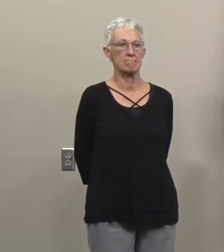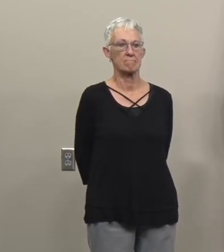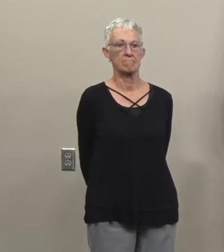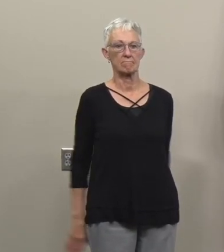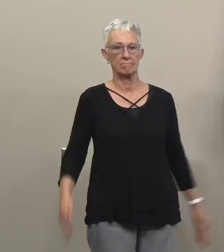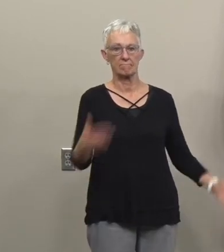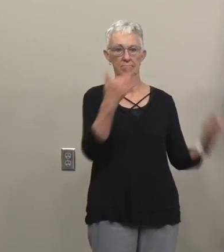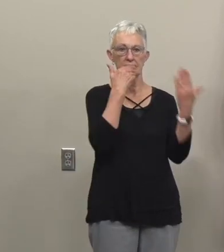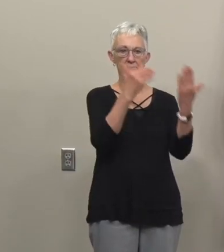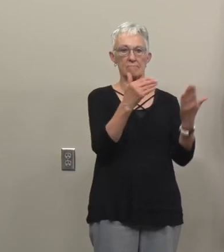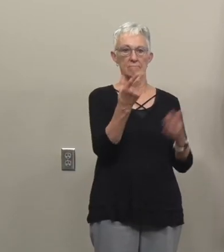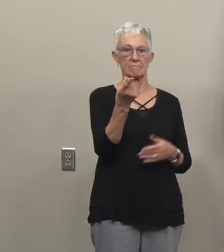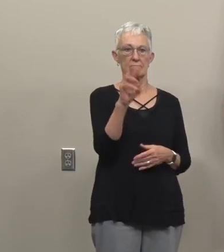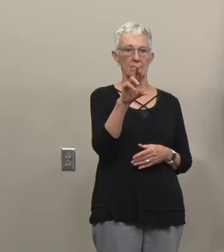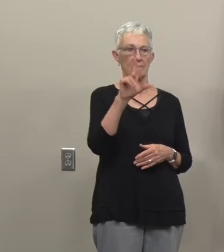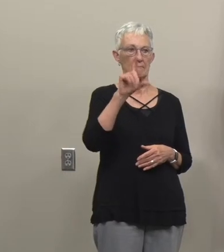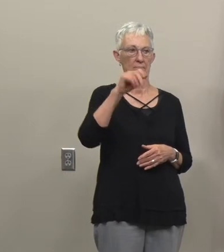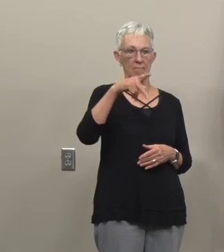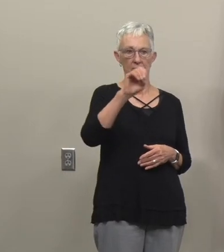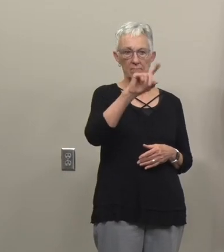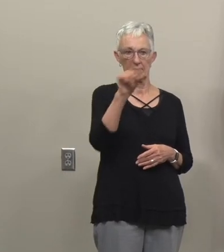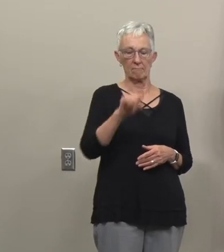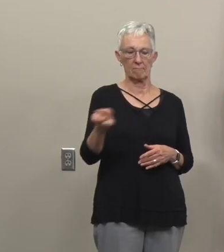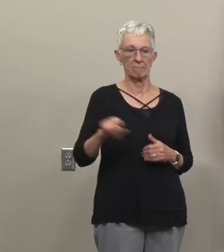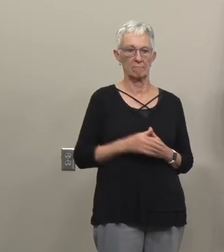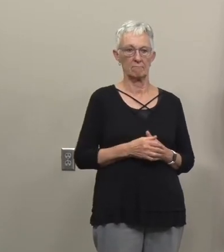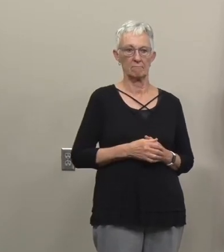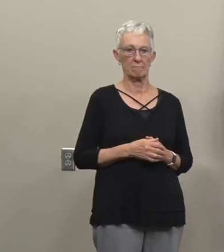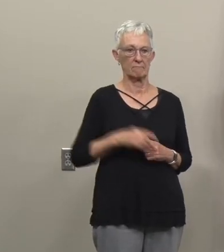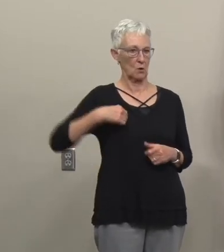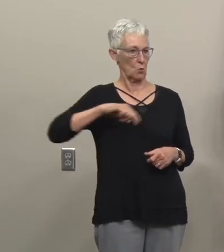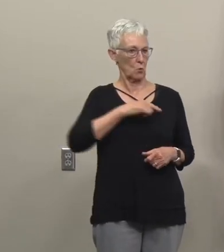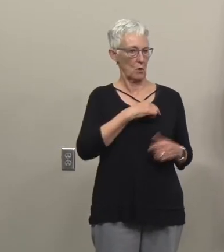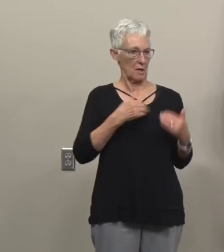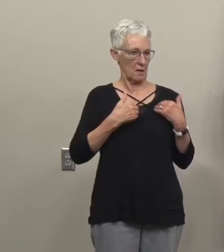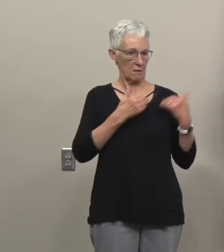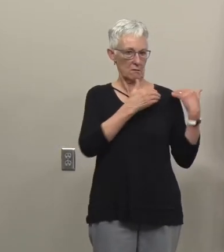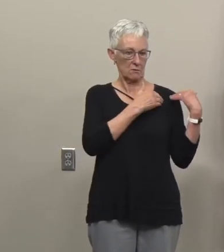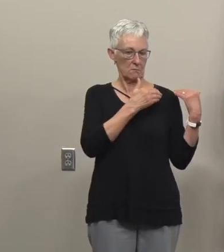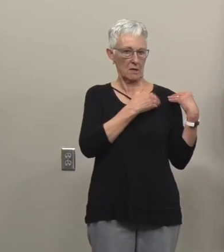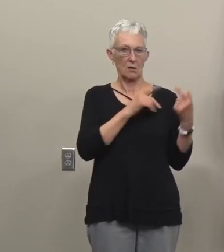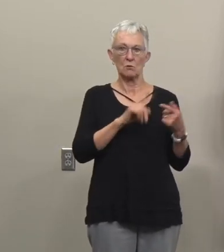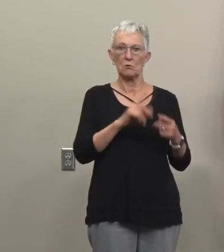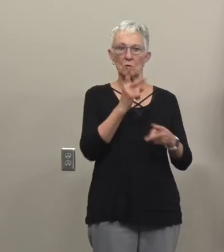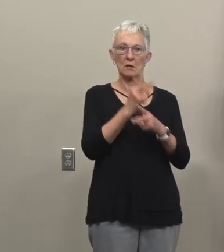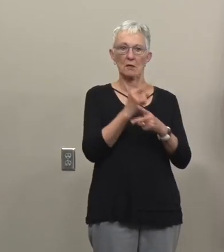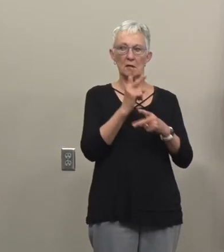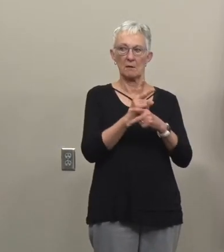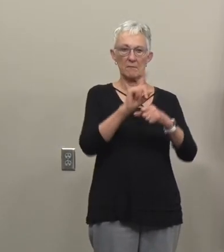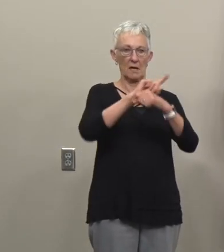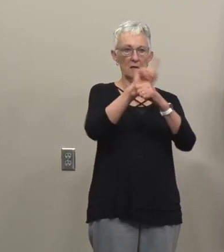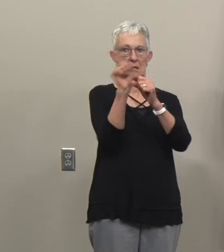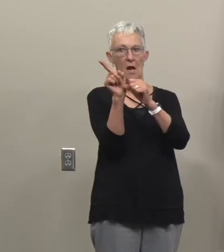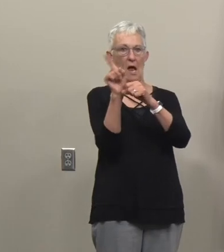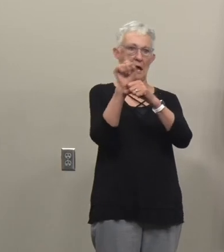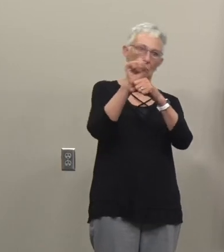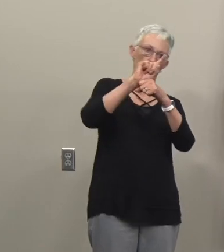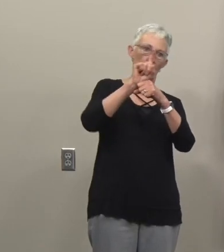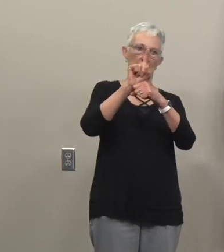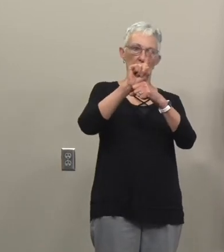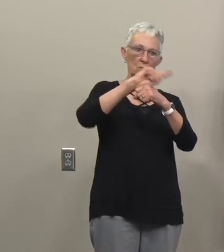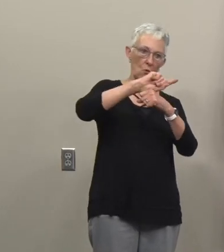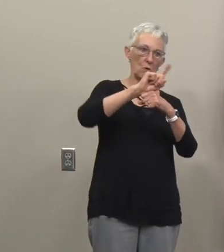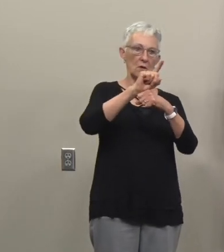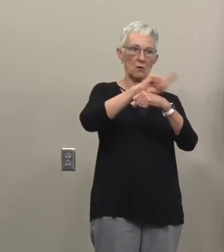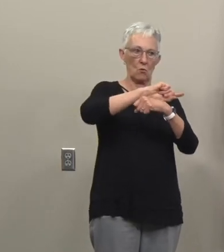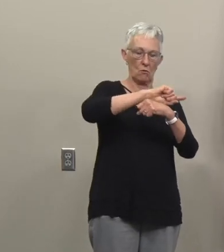Thank you, Director Lopez. We all have a role to play in keeping that dial moving in a safer direction. Even as our restrictions